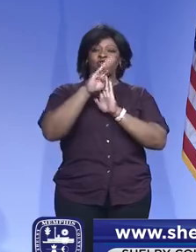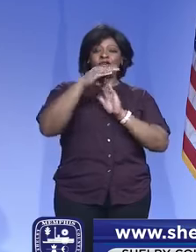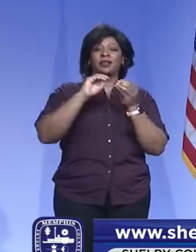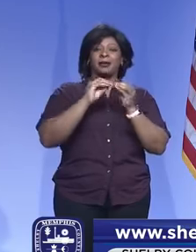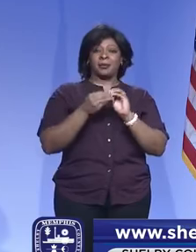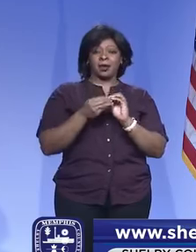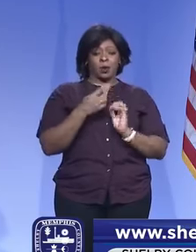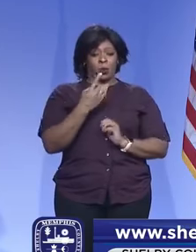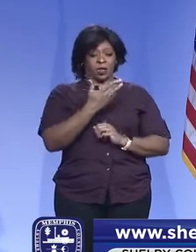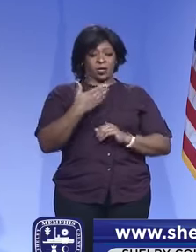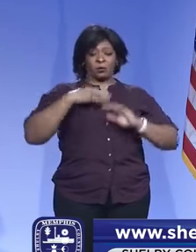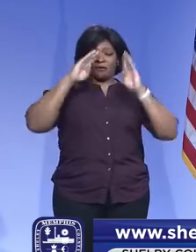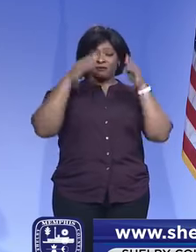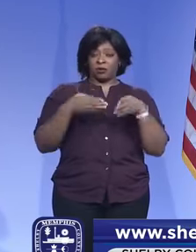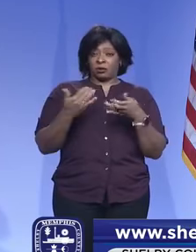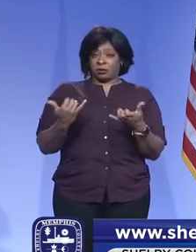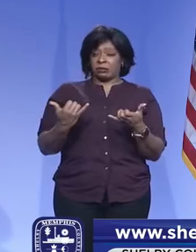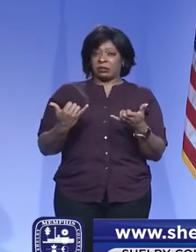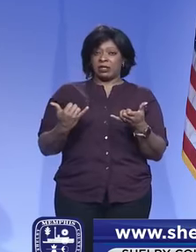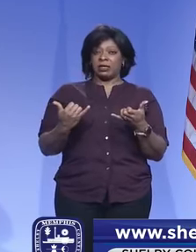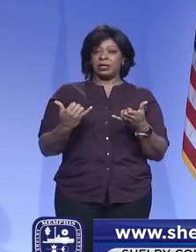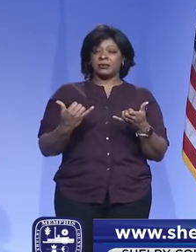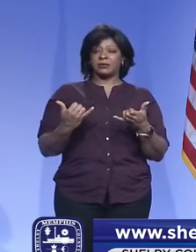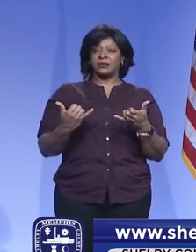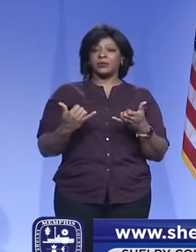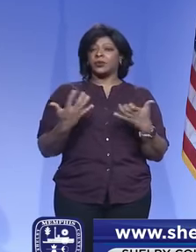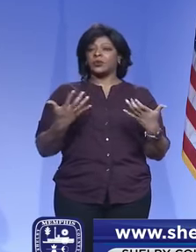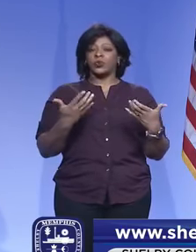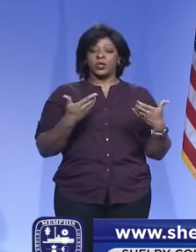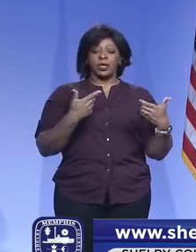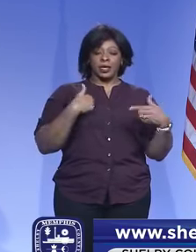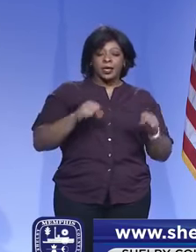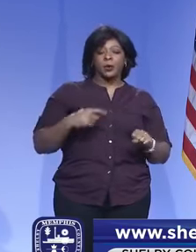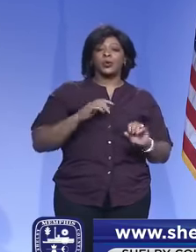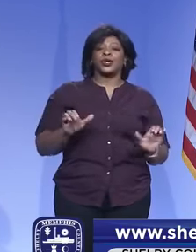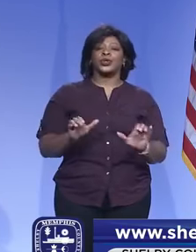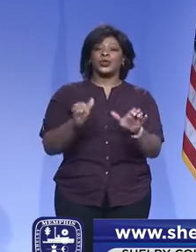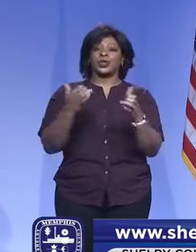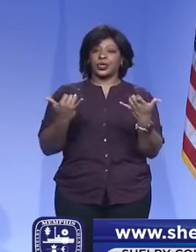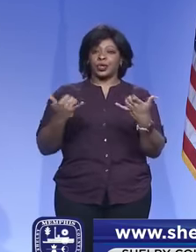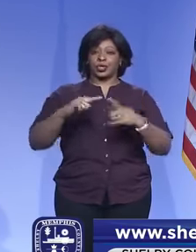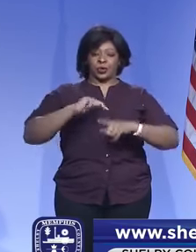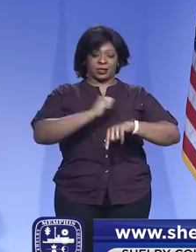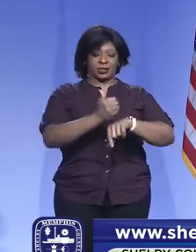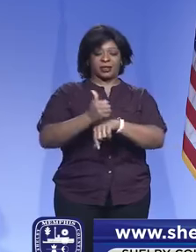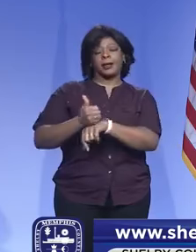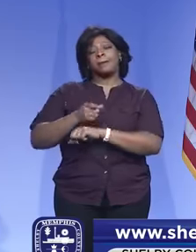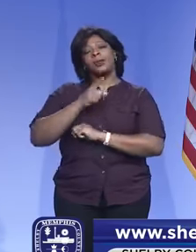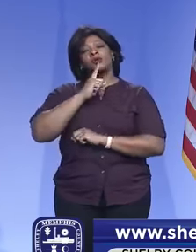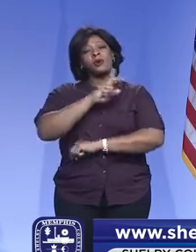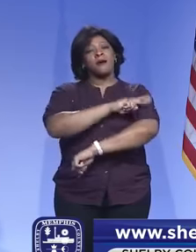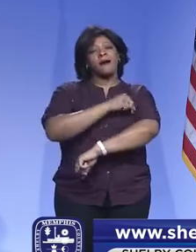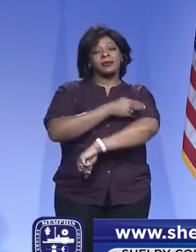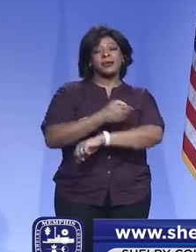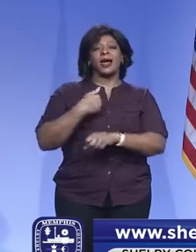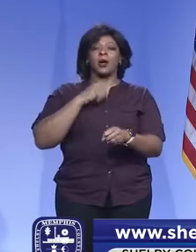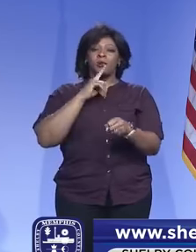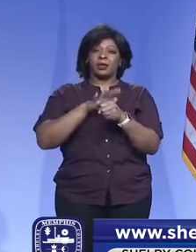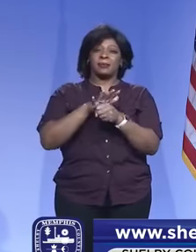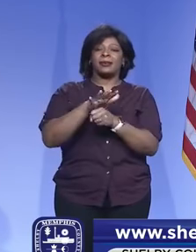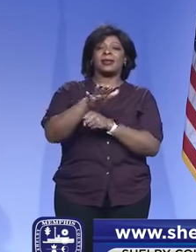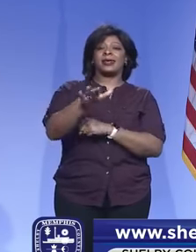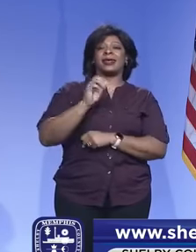of the things that we're focused on currently is what efforts can be put in place to assure that hospitals have